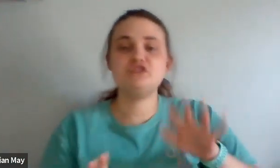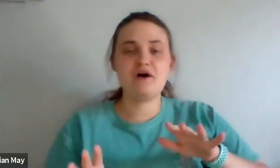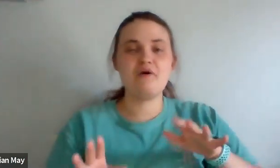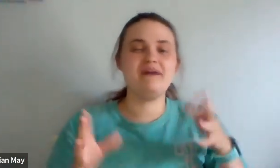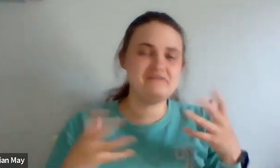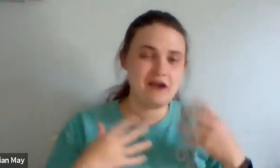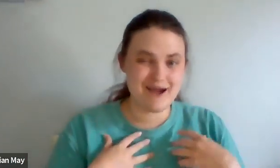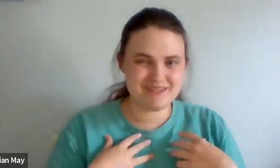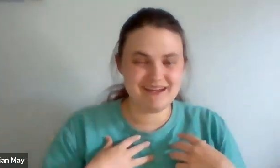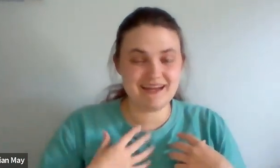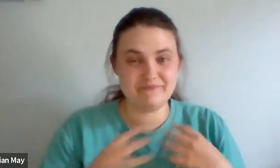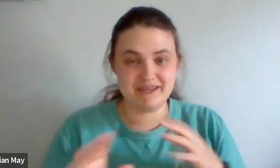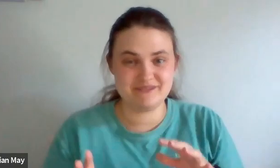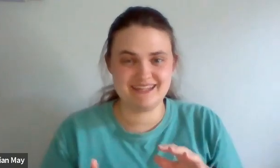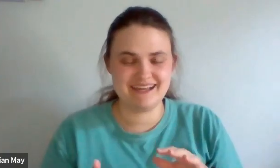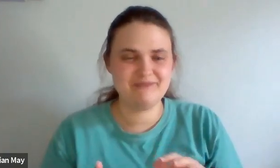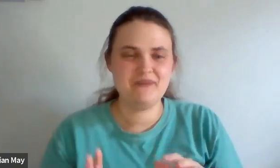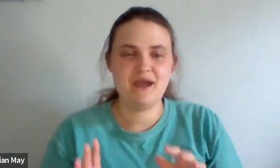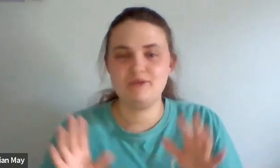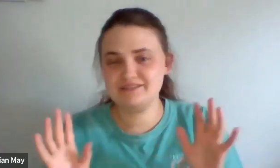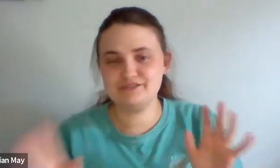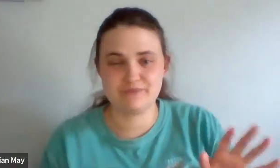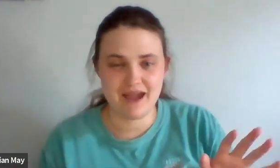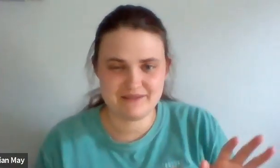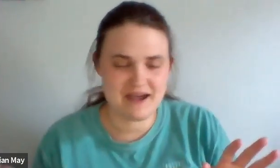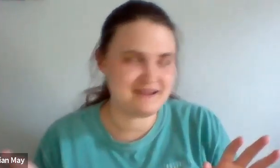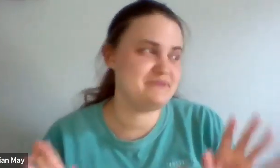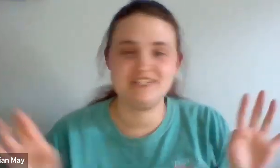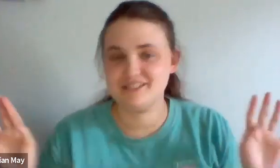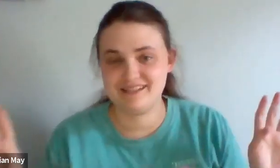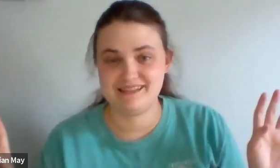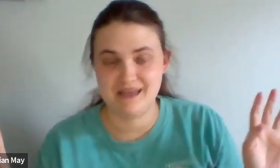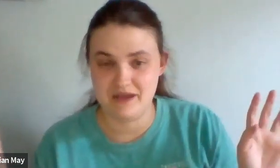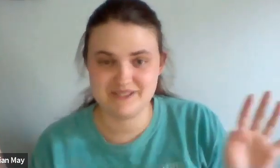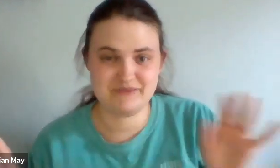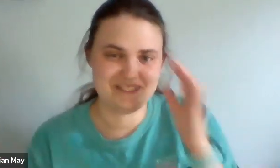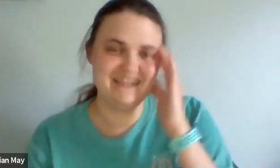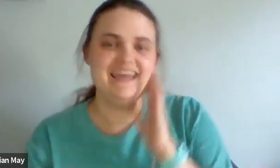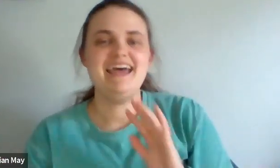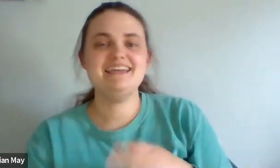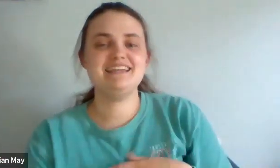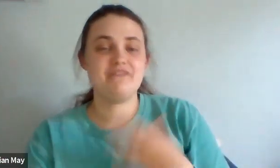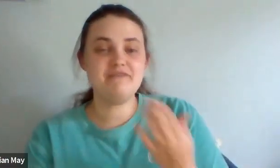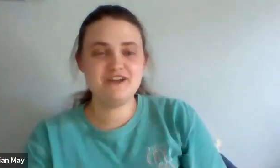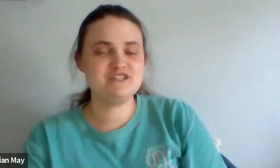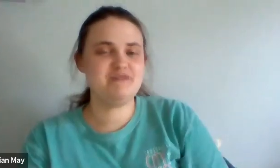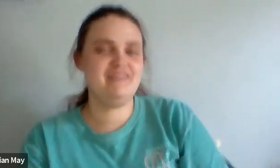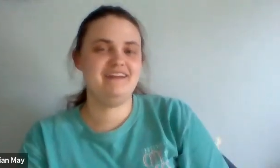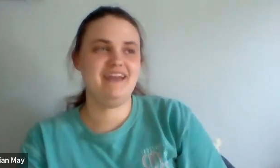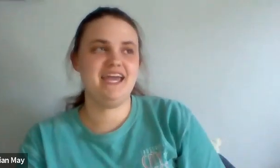So whenever I'm signing and I make a mistake, I'm always a little dramatic about it, but that's just because that's how I am as a person. Is like if I'm fingerspelling and